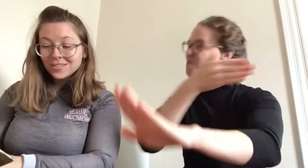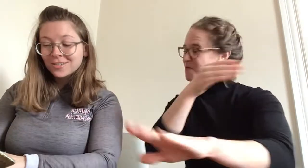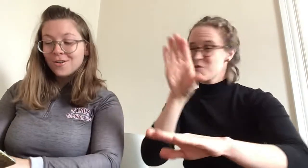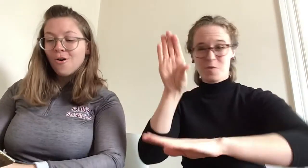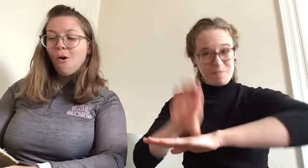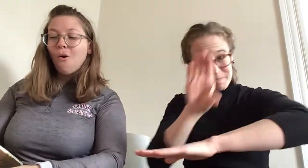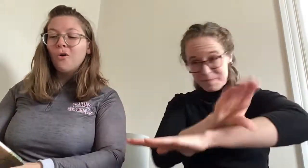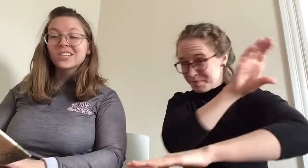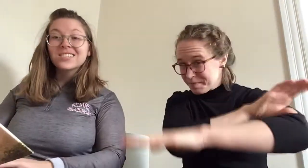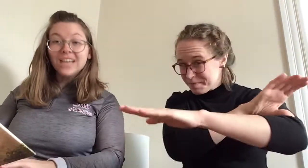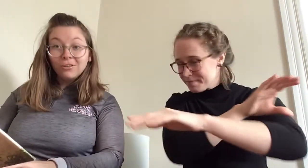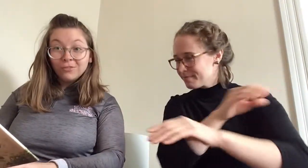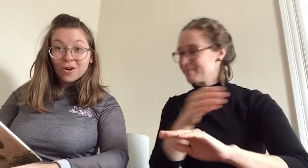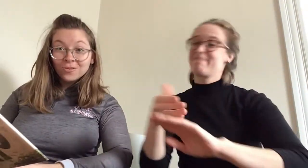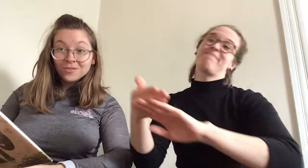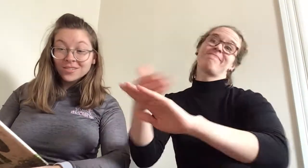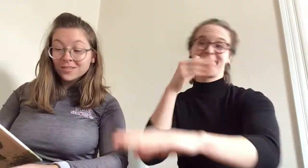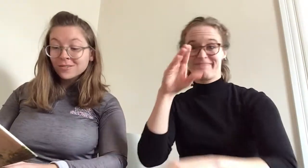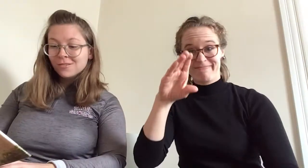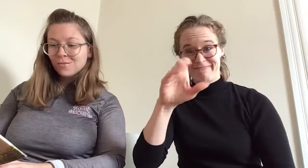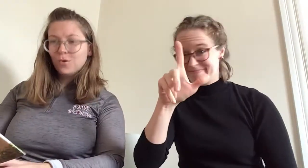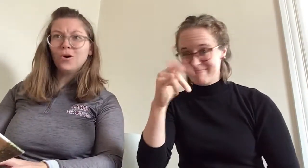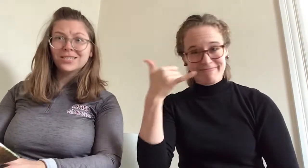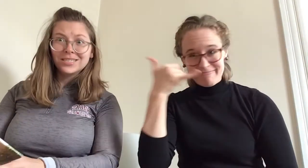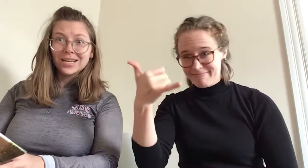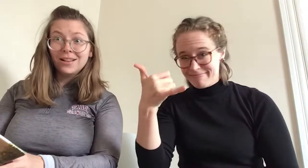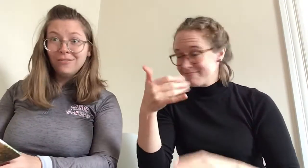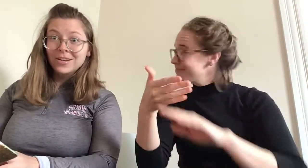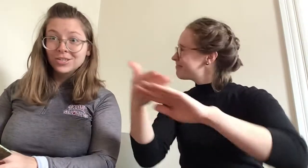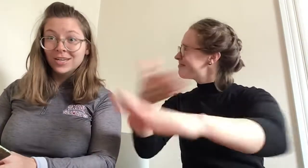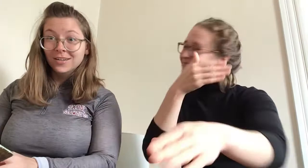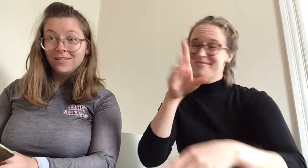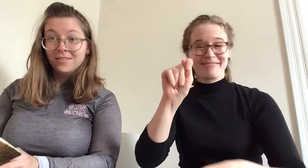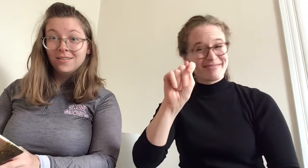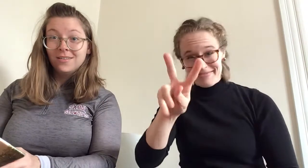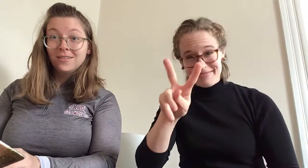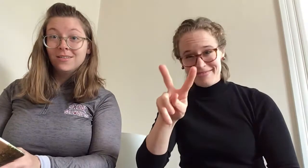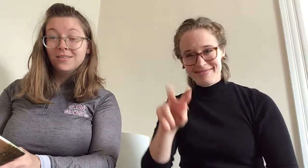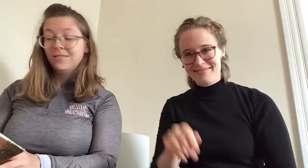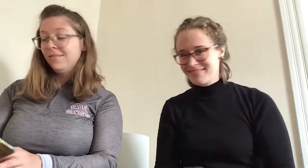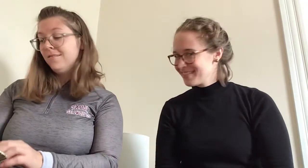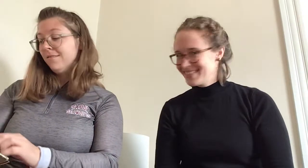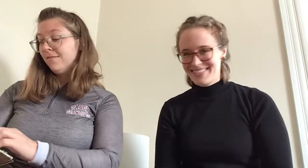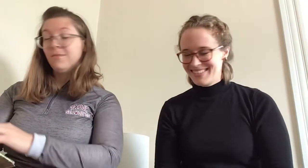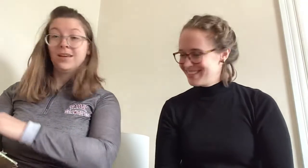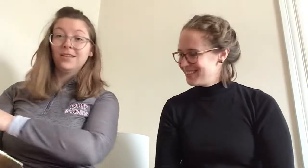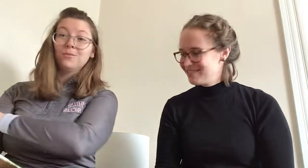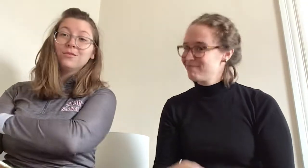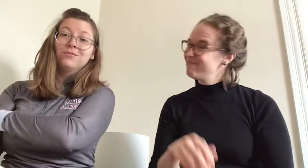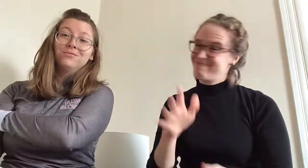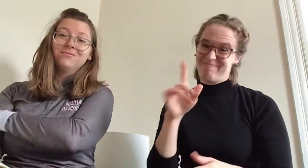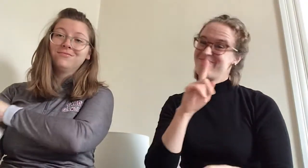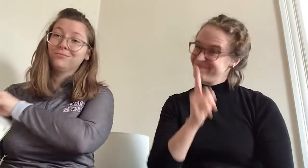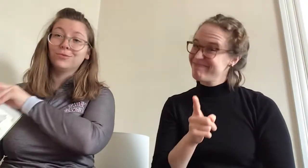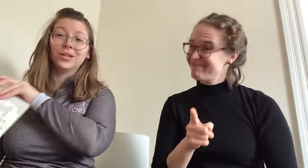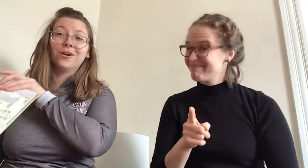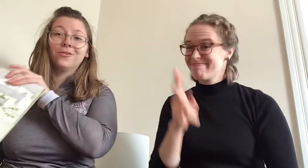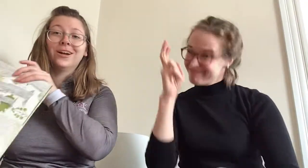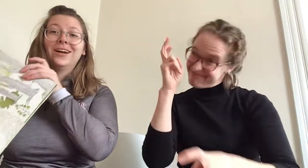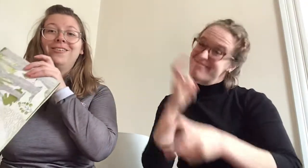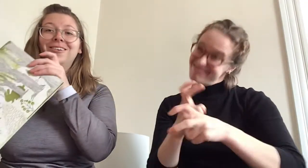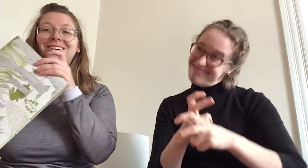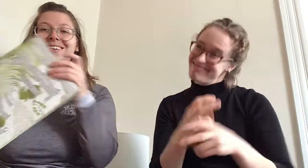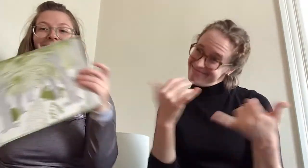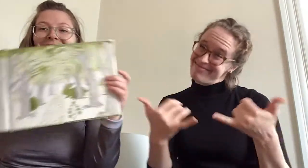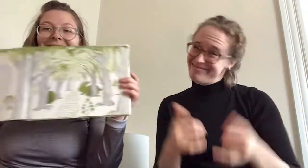computers, or cell phones, or television. Man, that'd be really hard